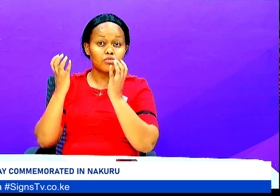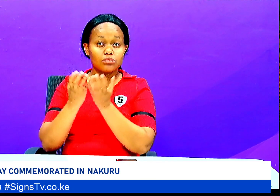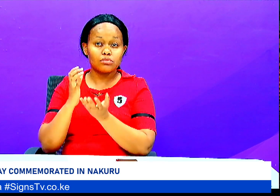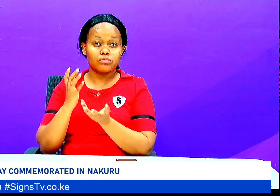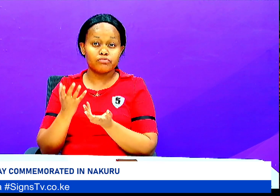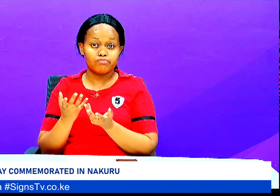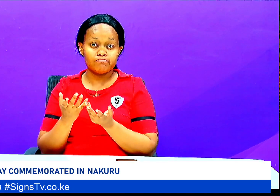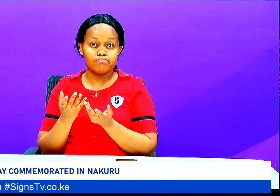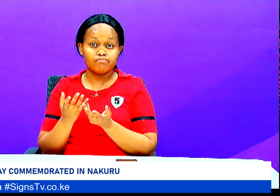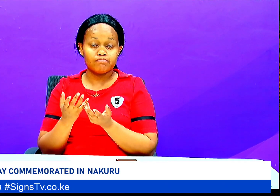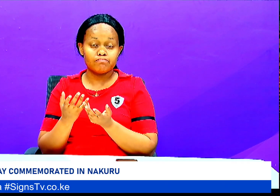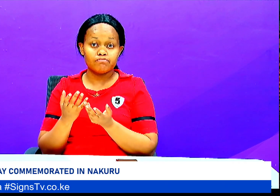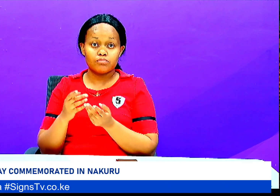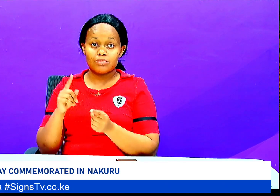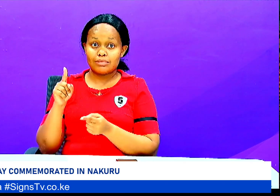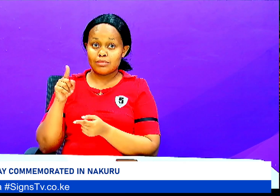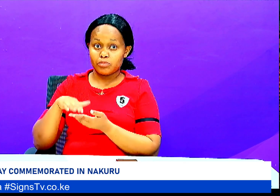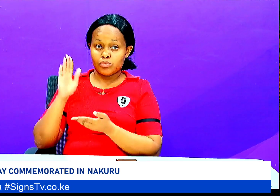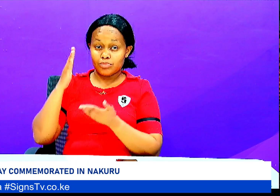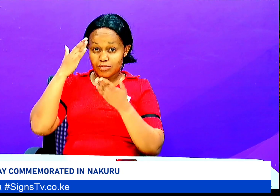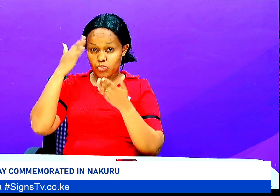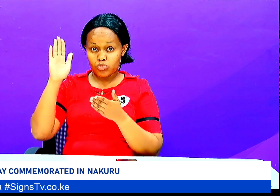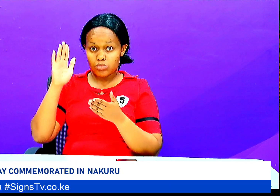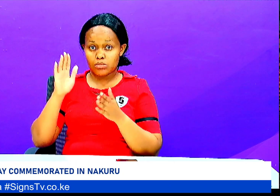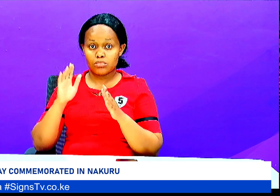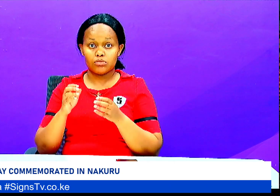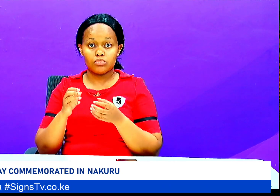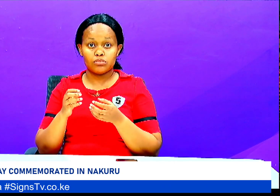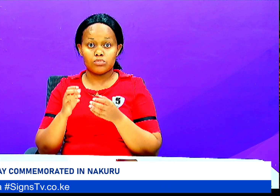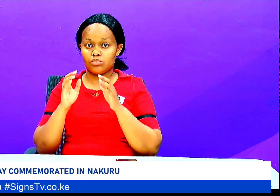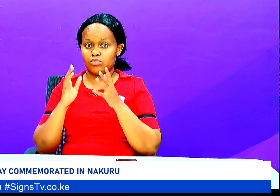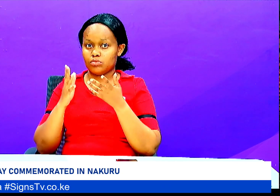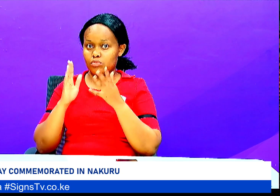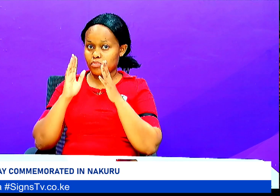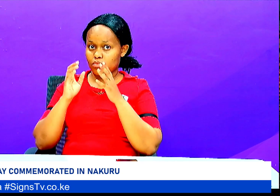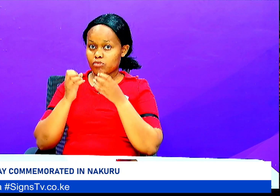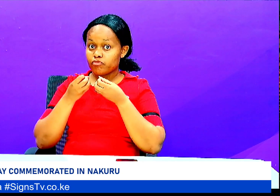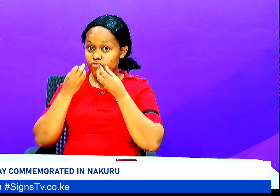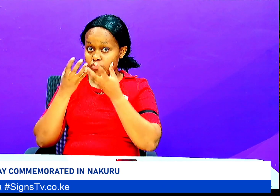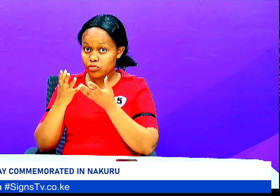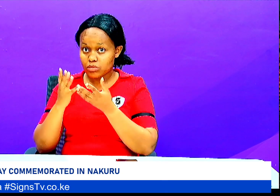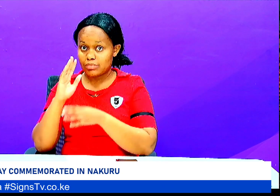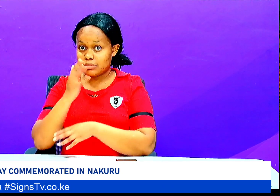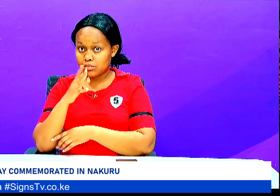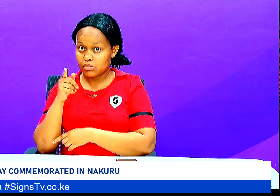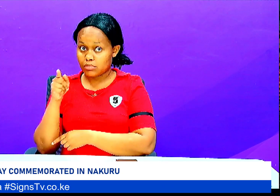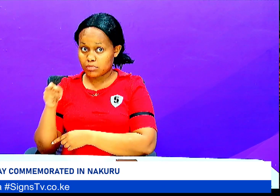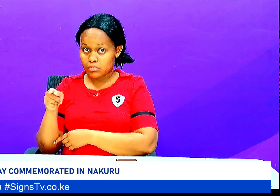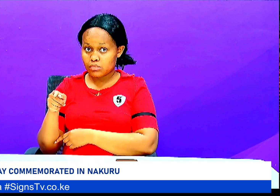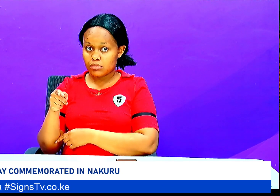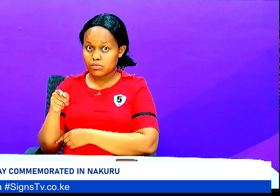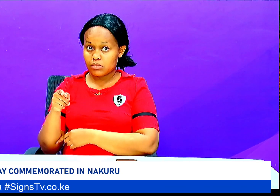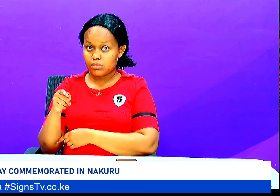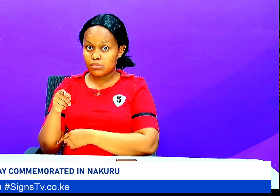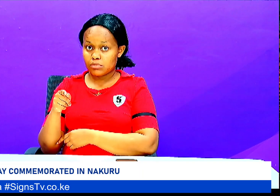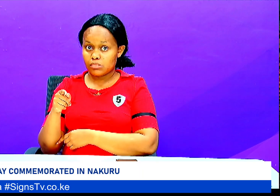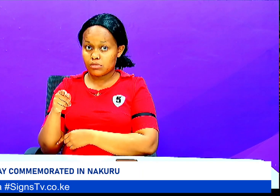The celebration in Nakuru joined global efforts to raise awareness on the importance of forest